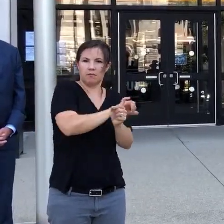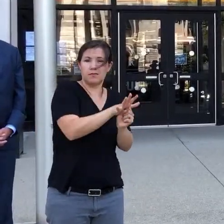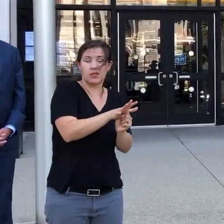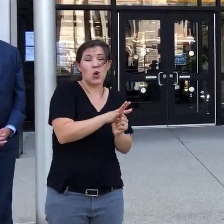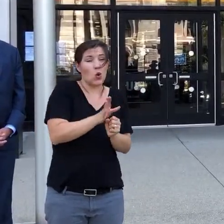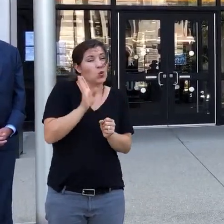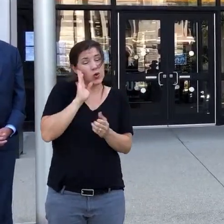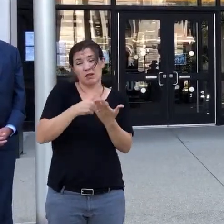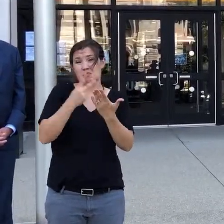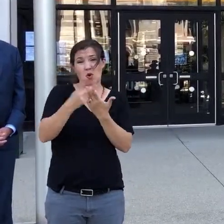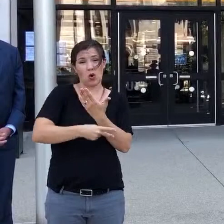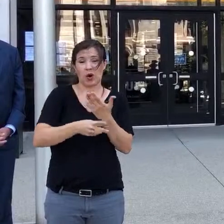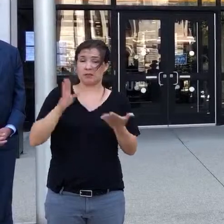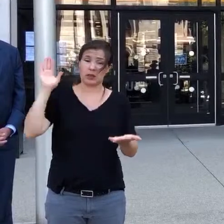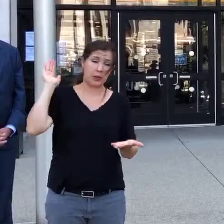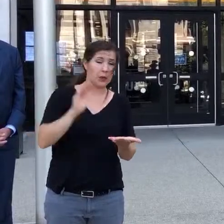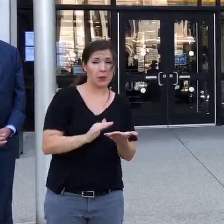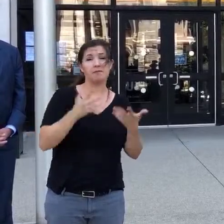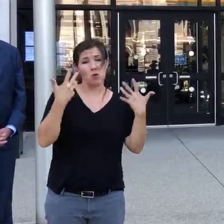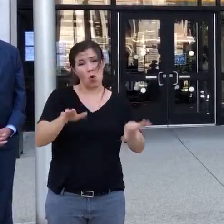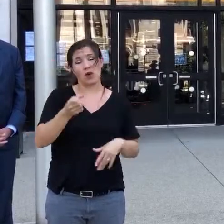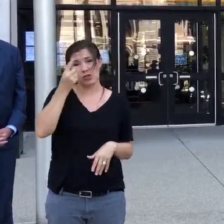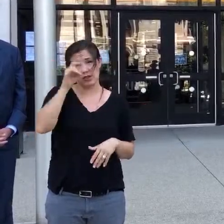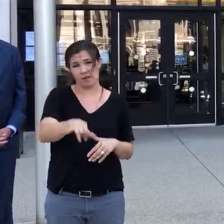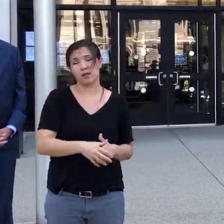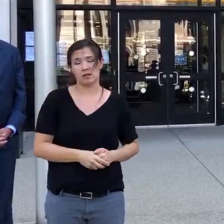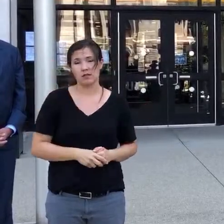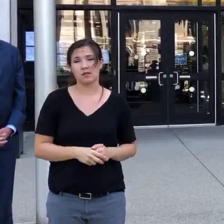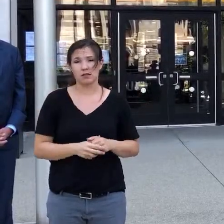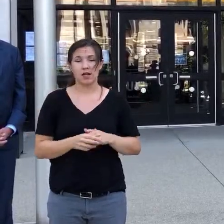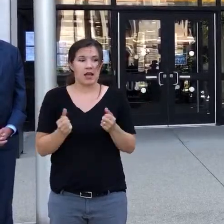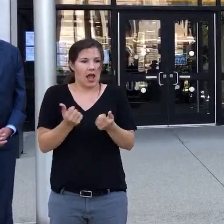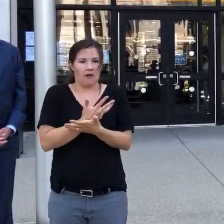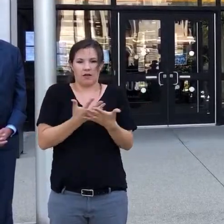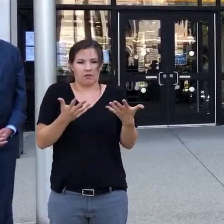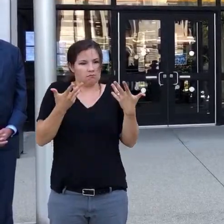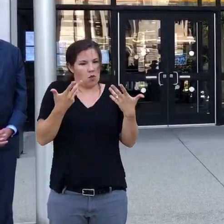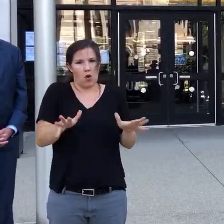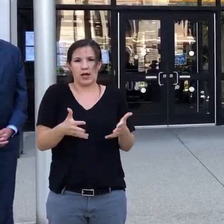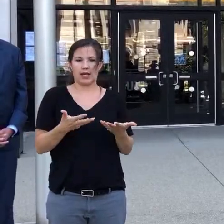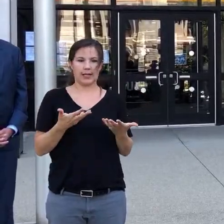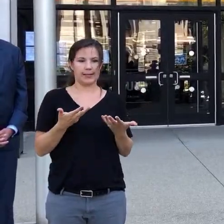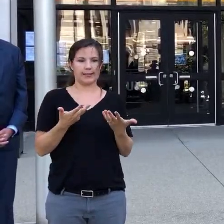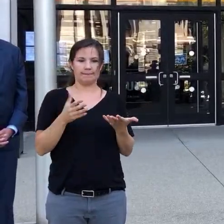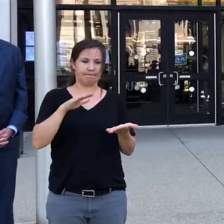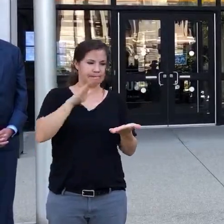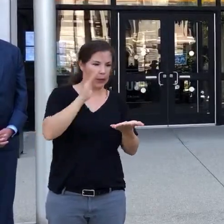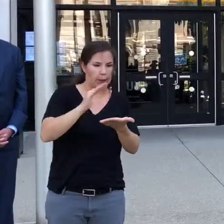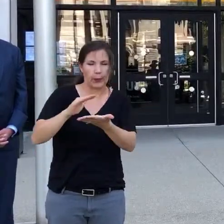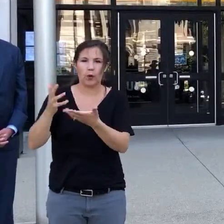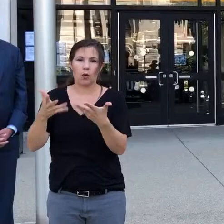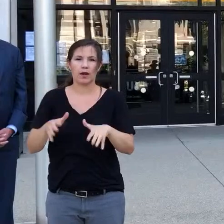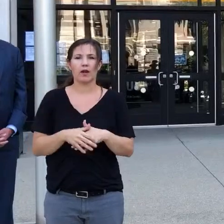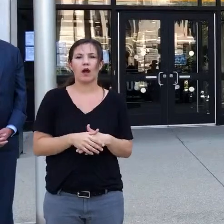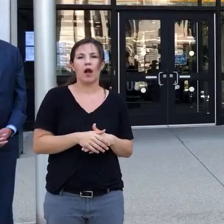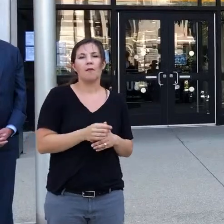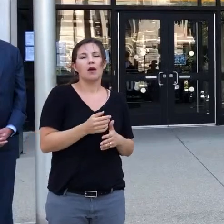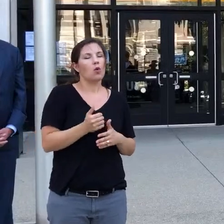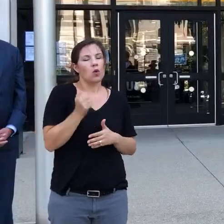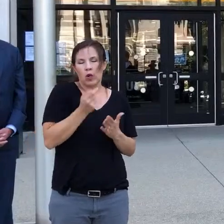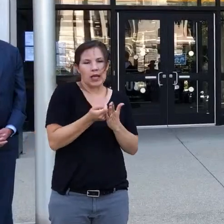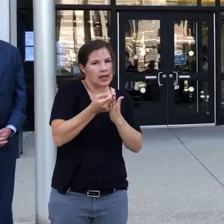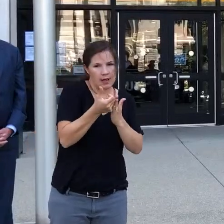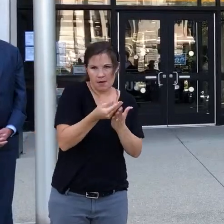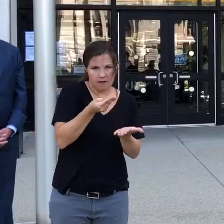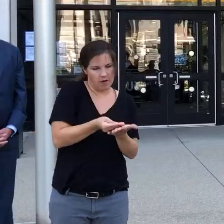program cuts. Everyone understands that. And everything is on the table. Would we eliminate program funding? No, we would of course not eliminate